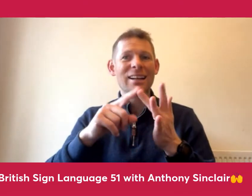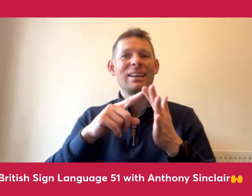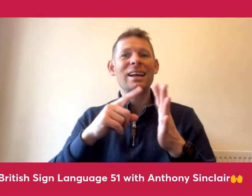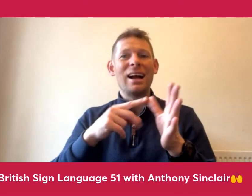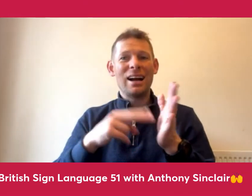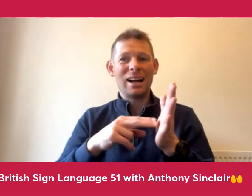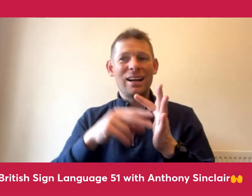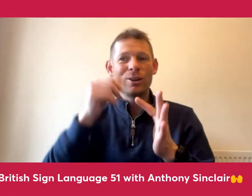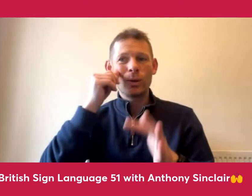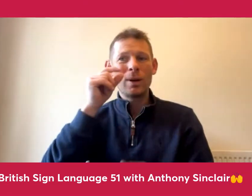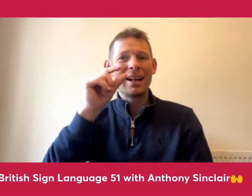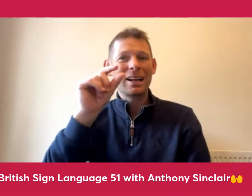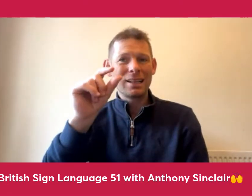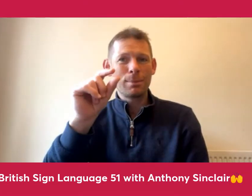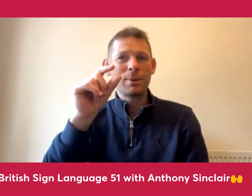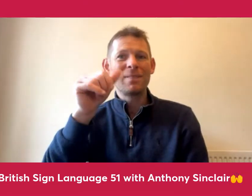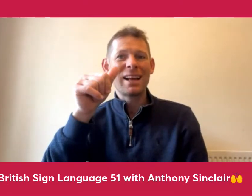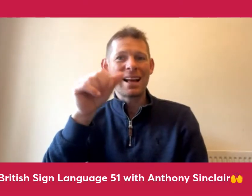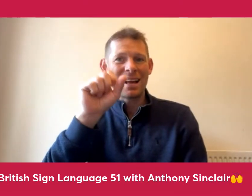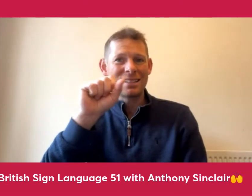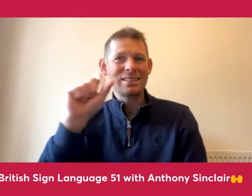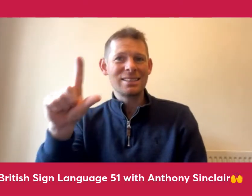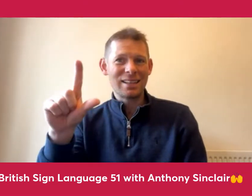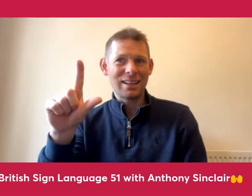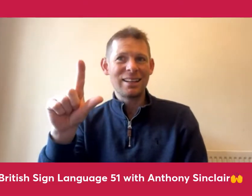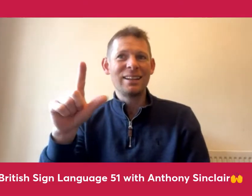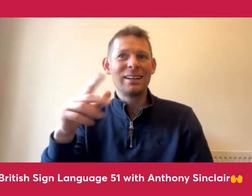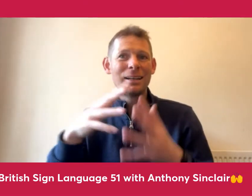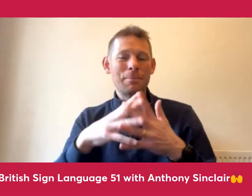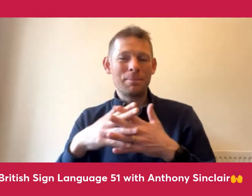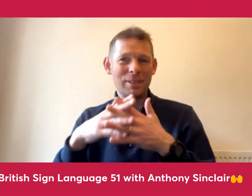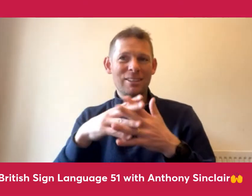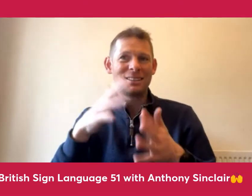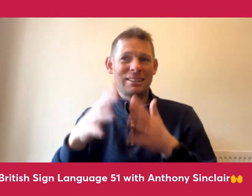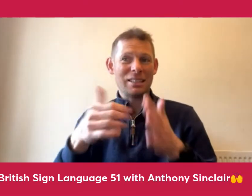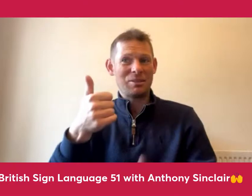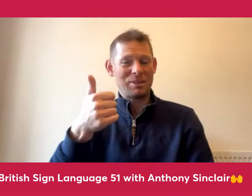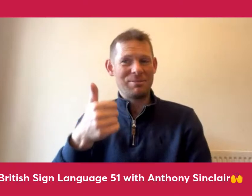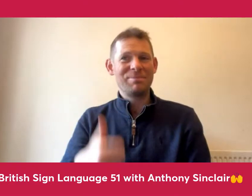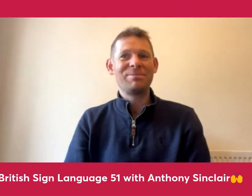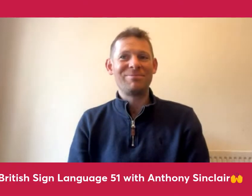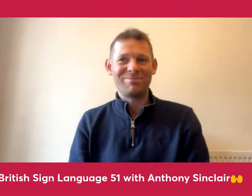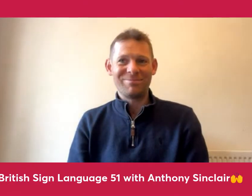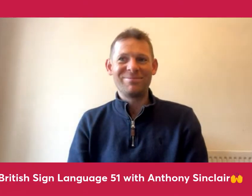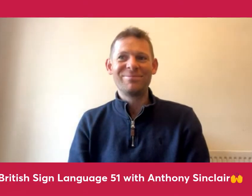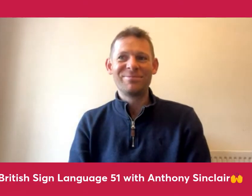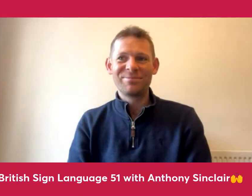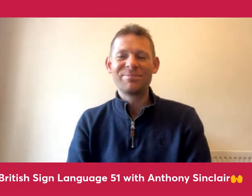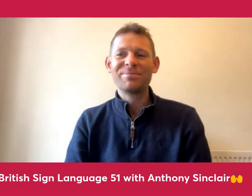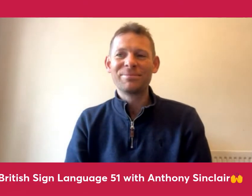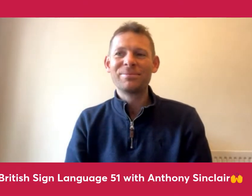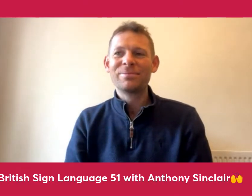Oh, interesting. Kellyanne said that she knows a little bit of ASL or American Sign Language. Excellent.